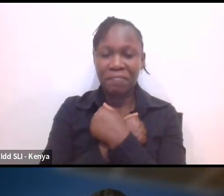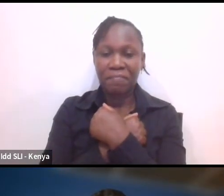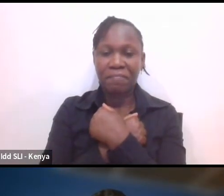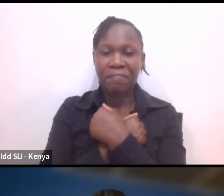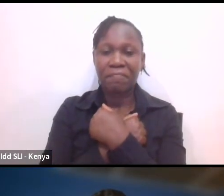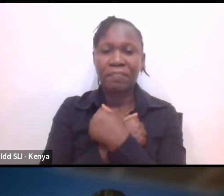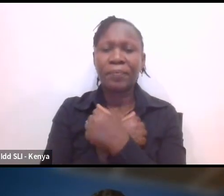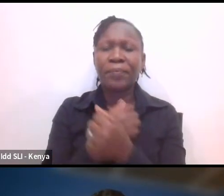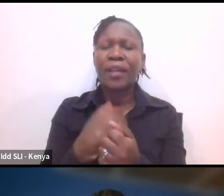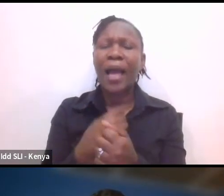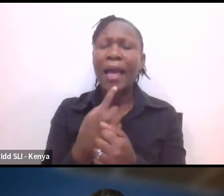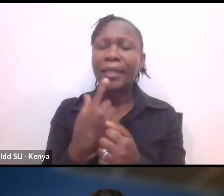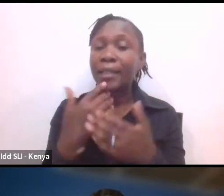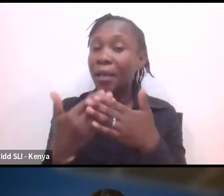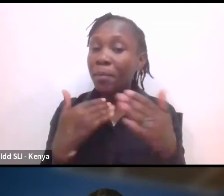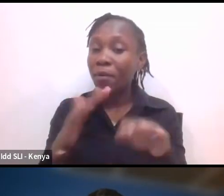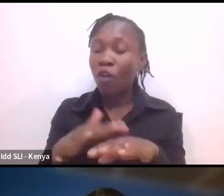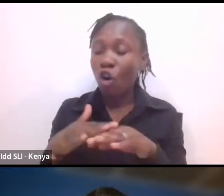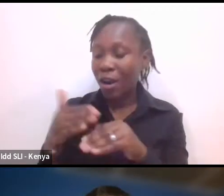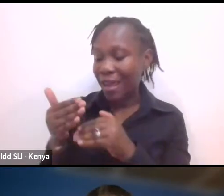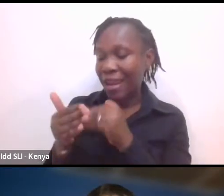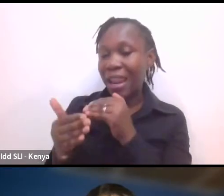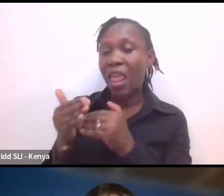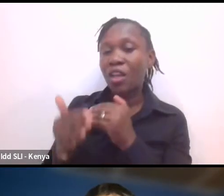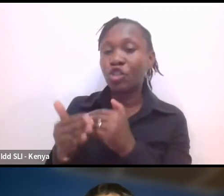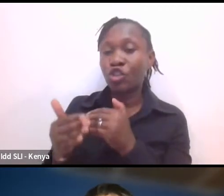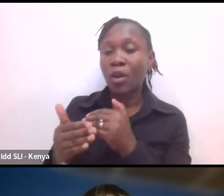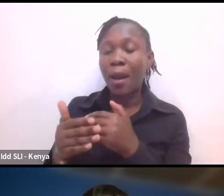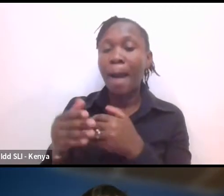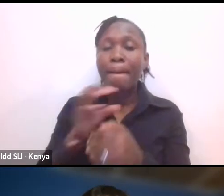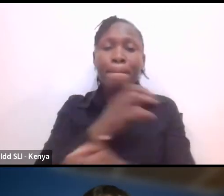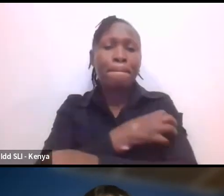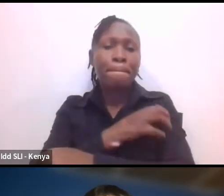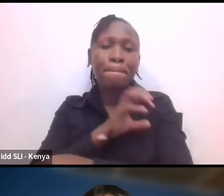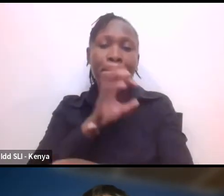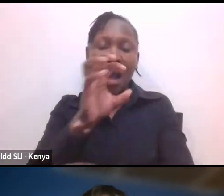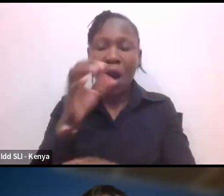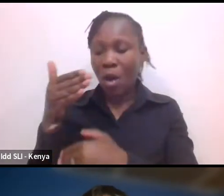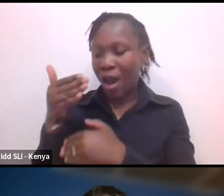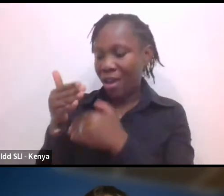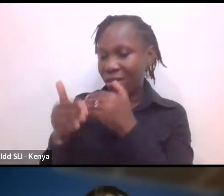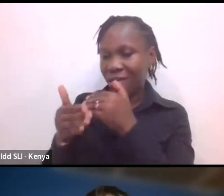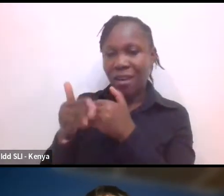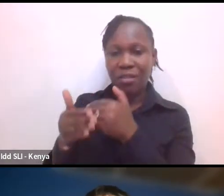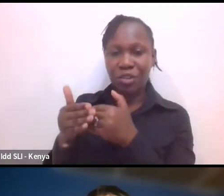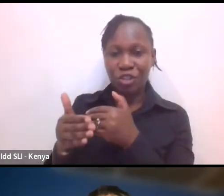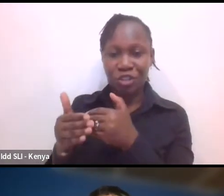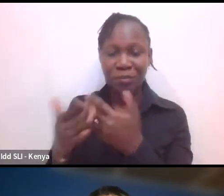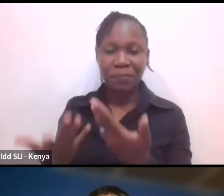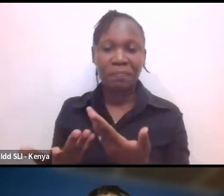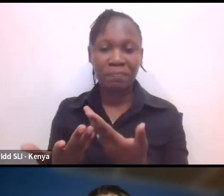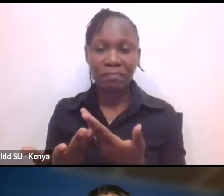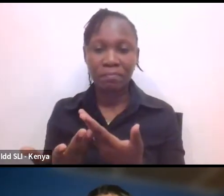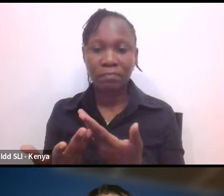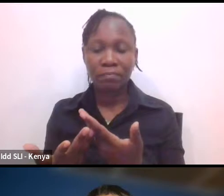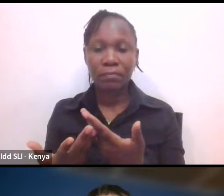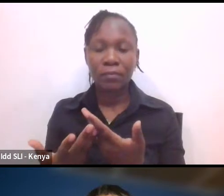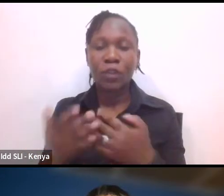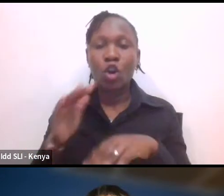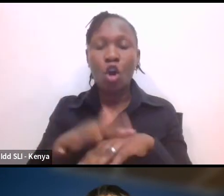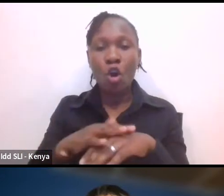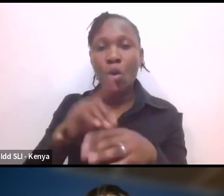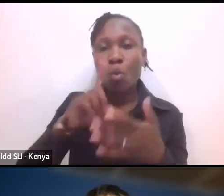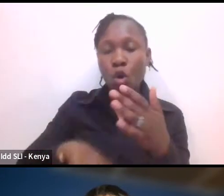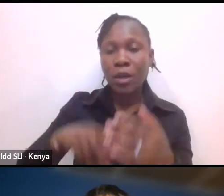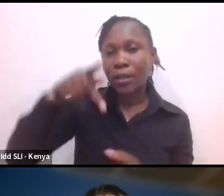to relationships and the power of relationships. And I would put that right in the middle of pedagogy there as well. Getting the